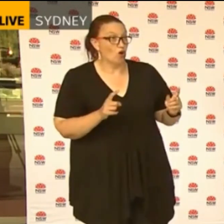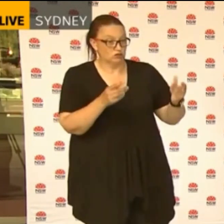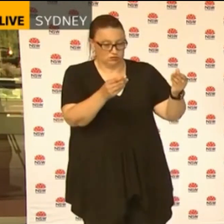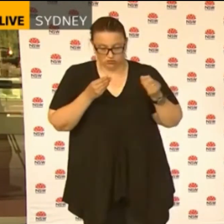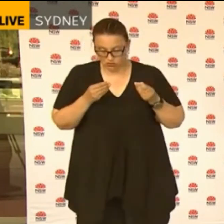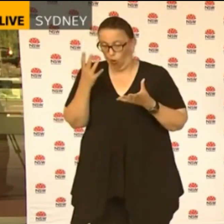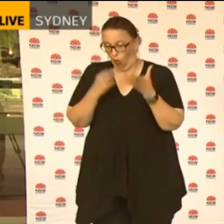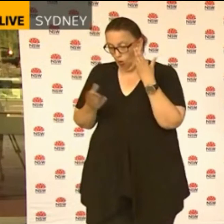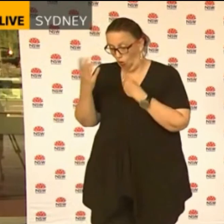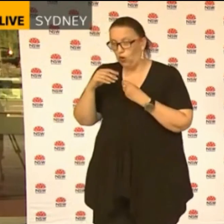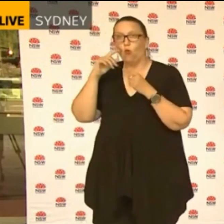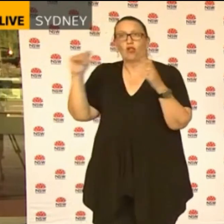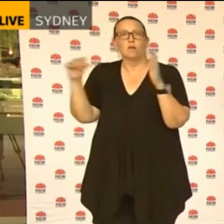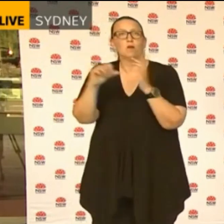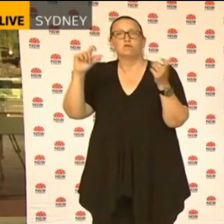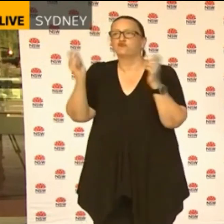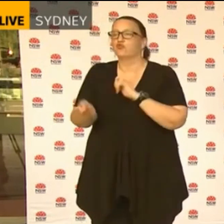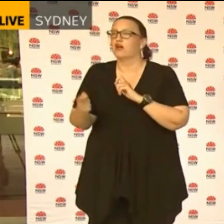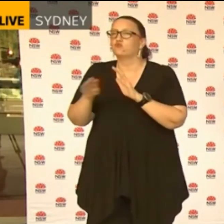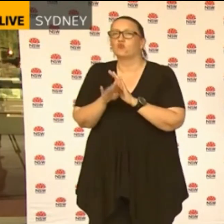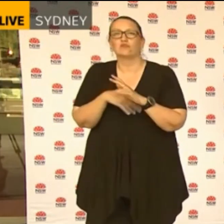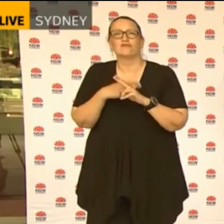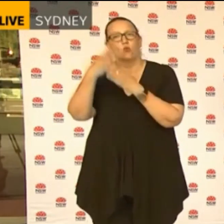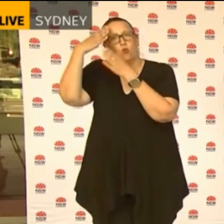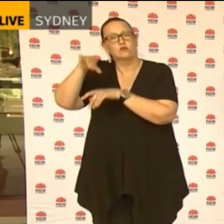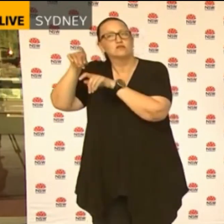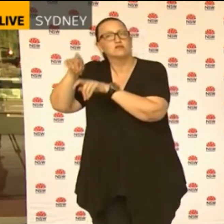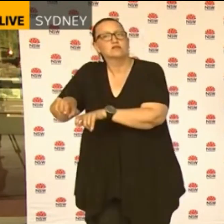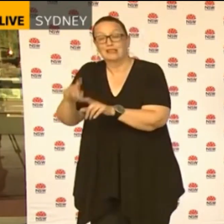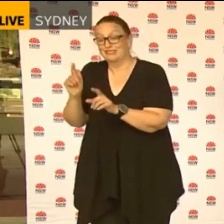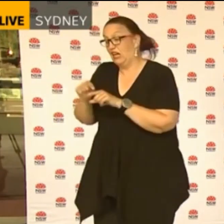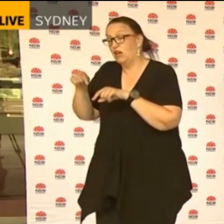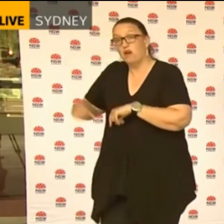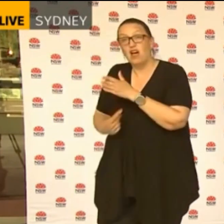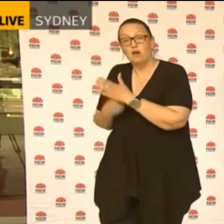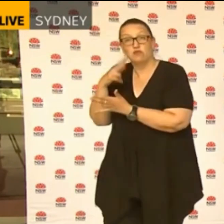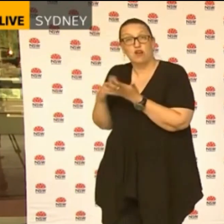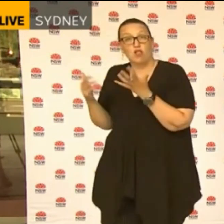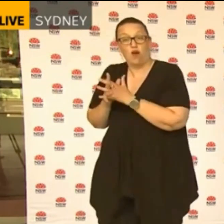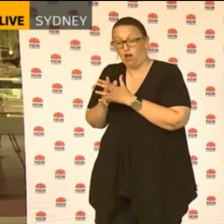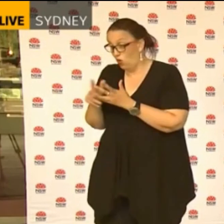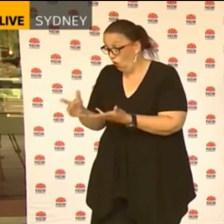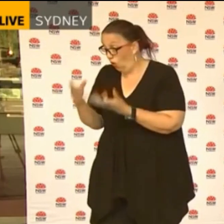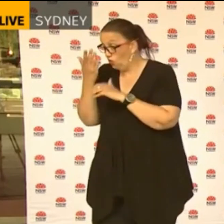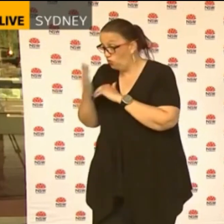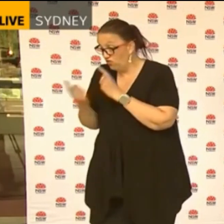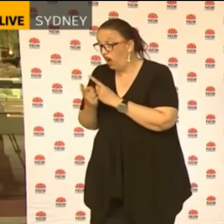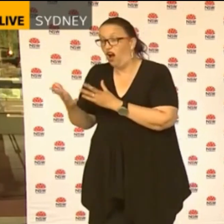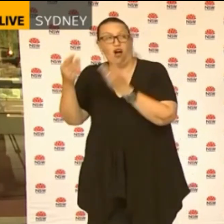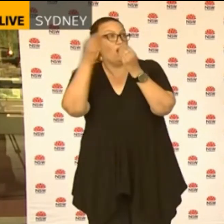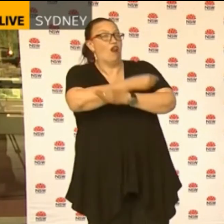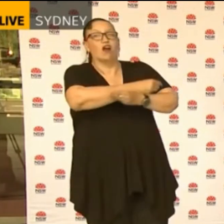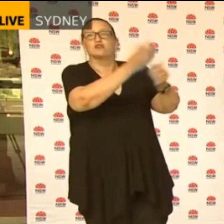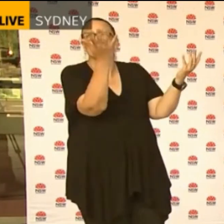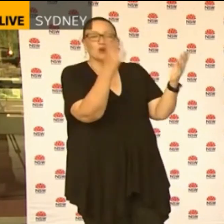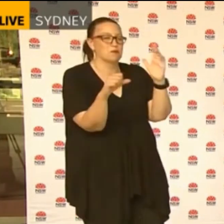breaches across jurisdictions are shared, and that goes into our enhanced understanding of transmission risks,